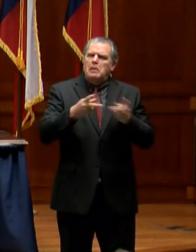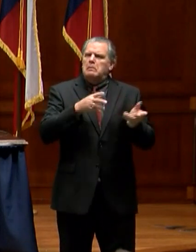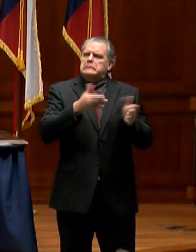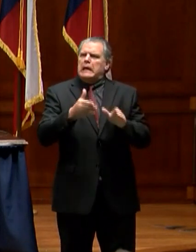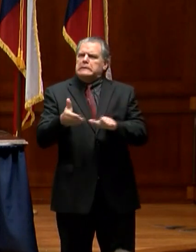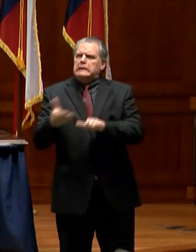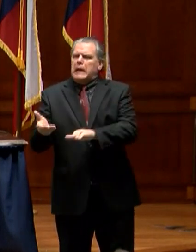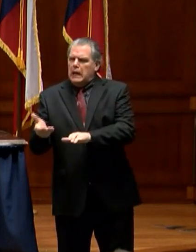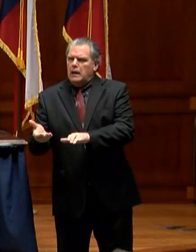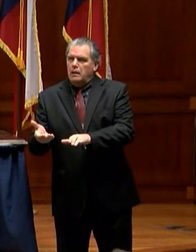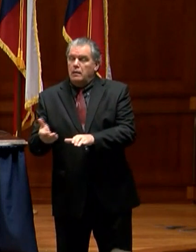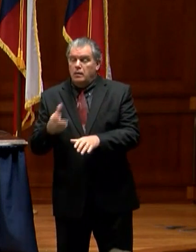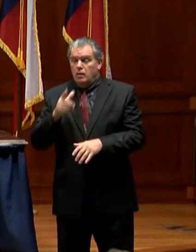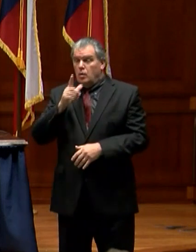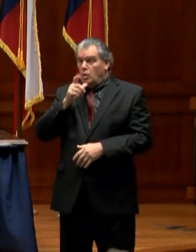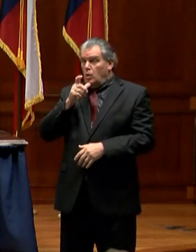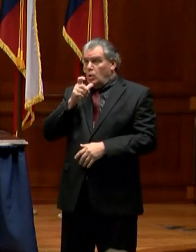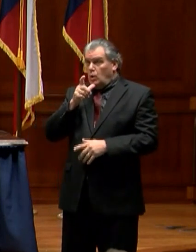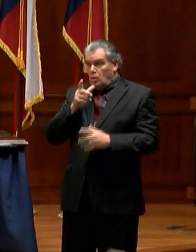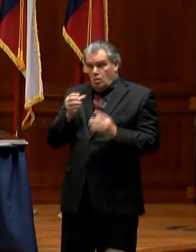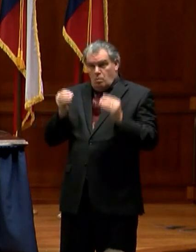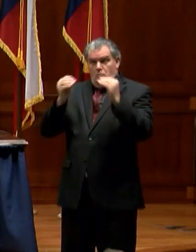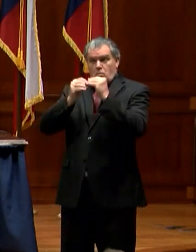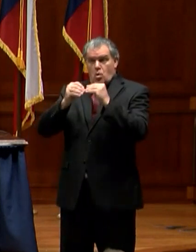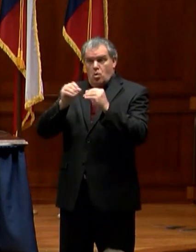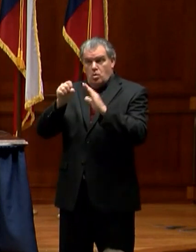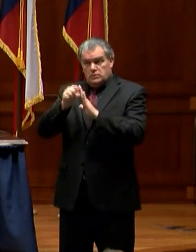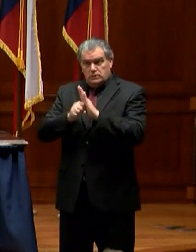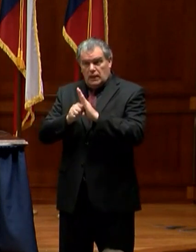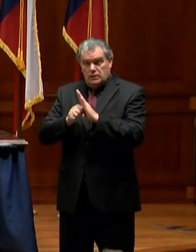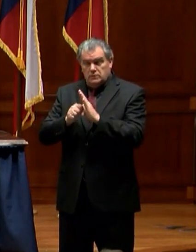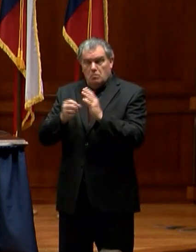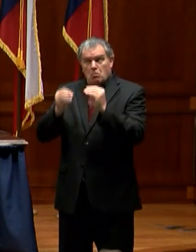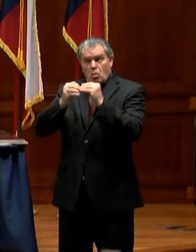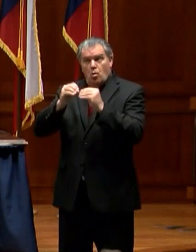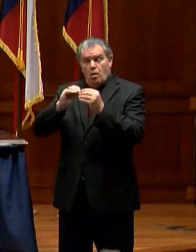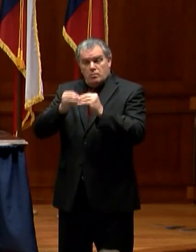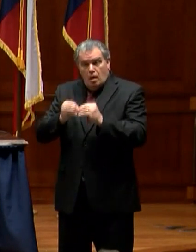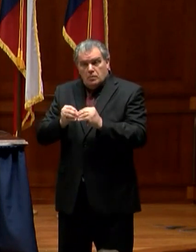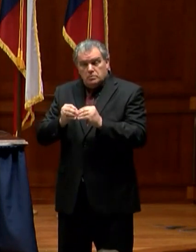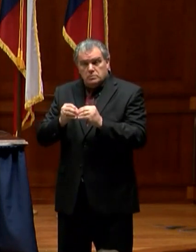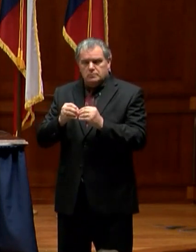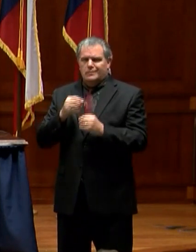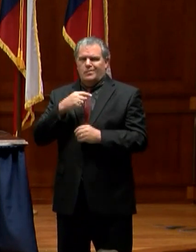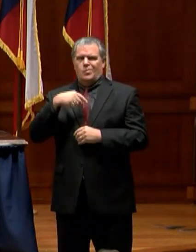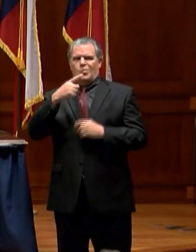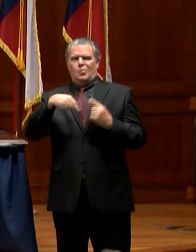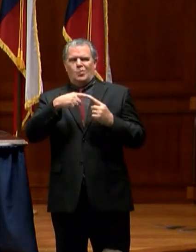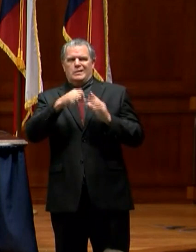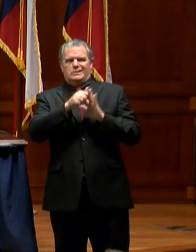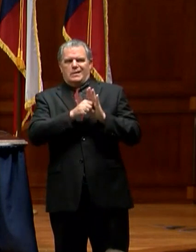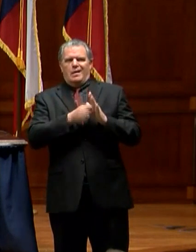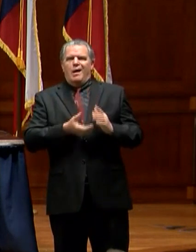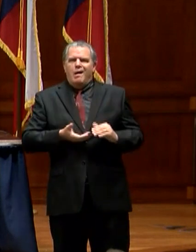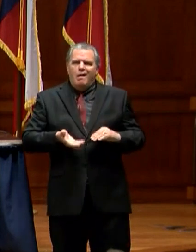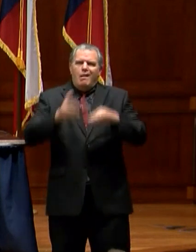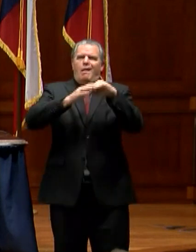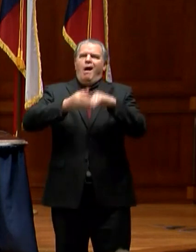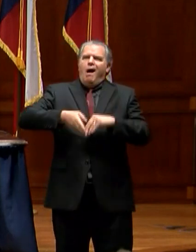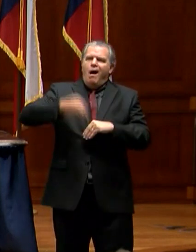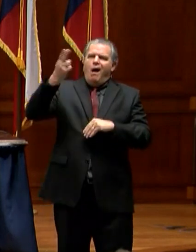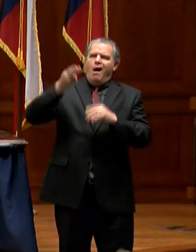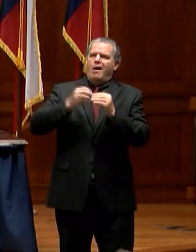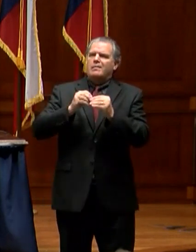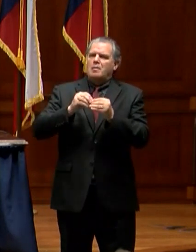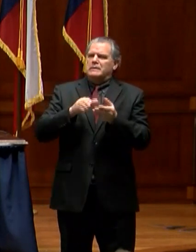states that have conducted more tests than Texas are states with far more deaths than what Texas has. The last I looked, which